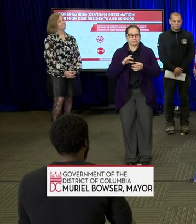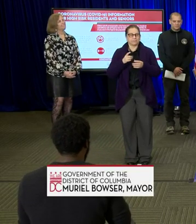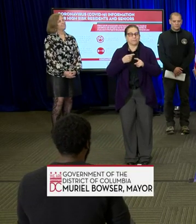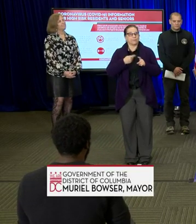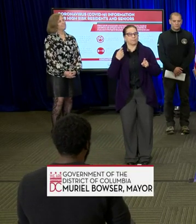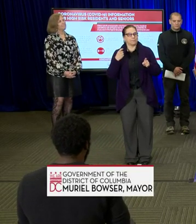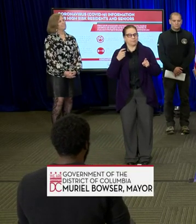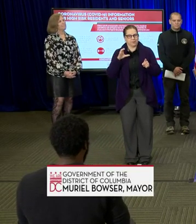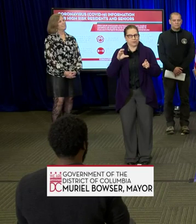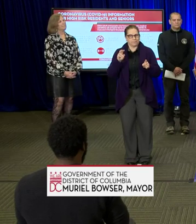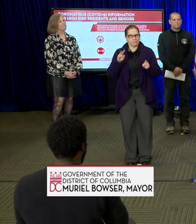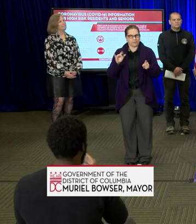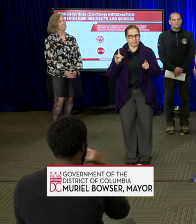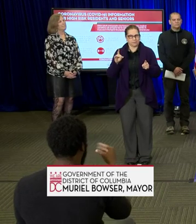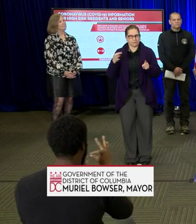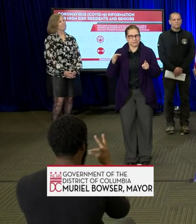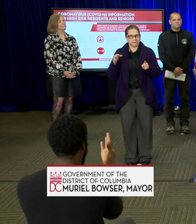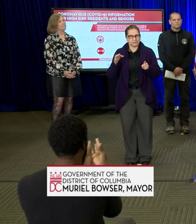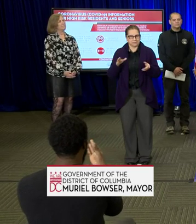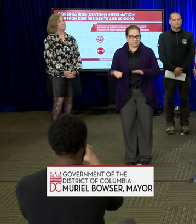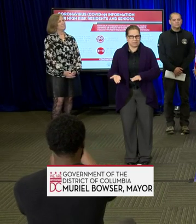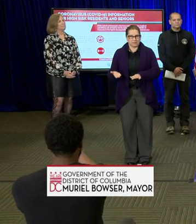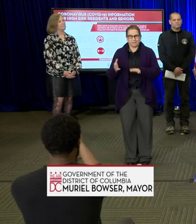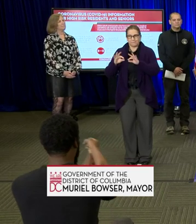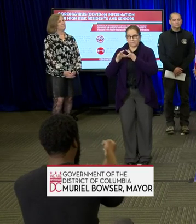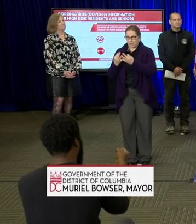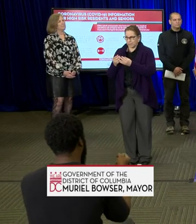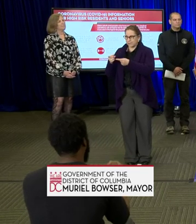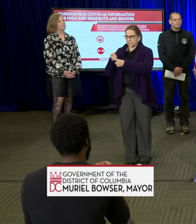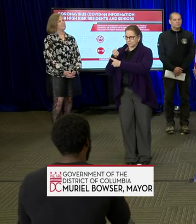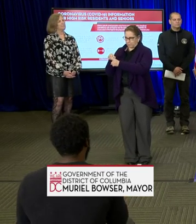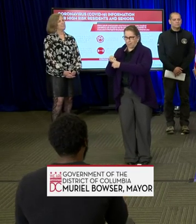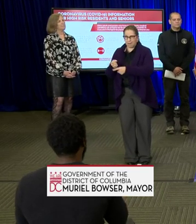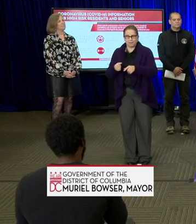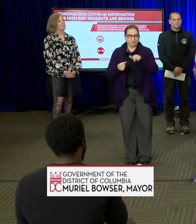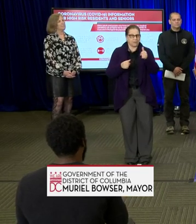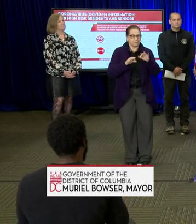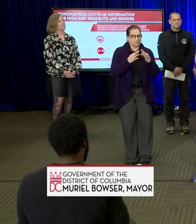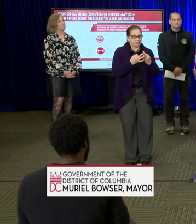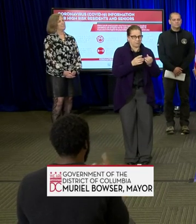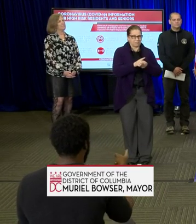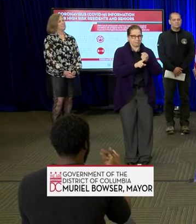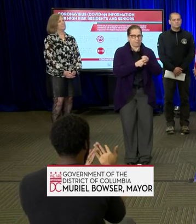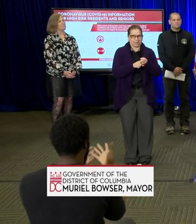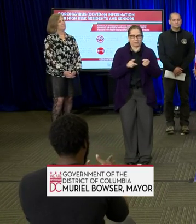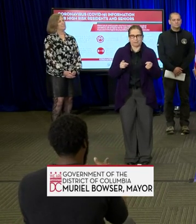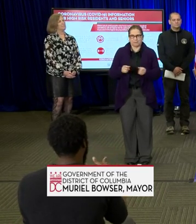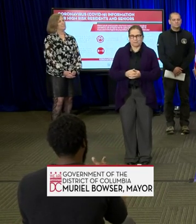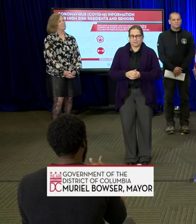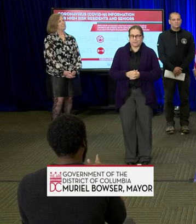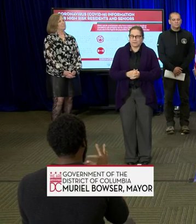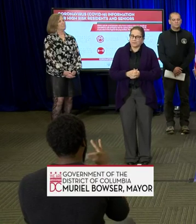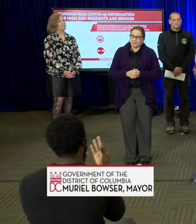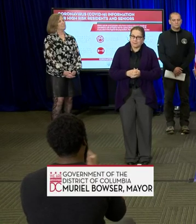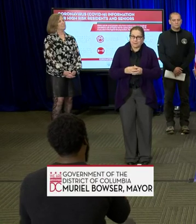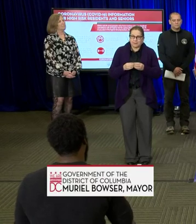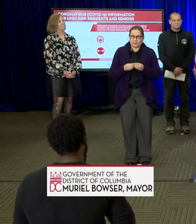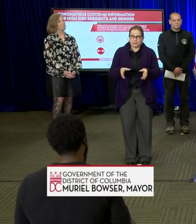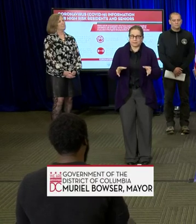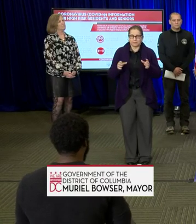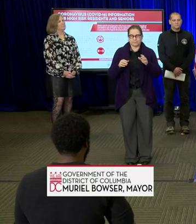who are affected by this disease, particularly those who have lost loved ones, but also those who are